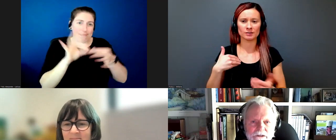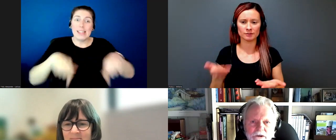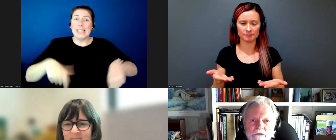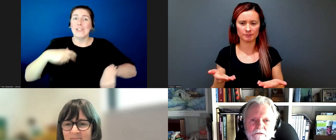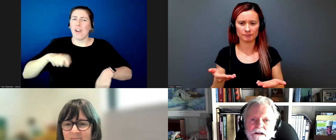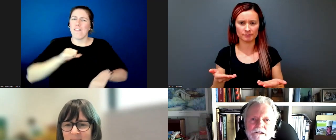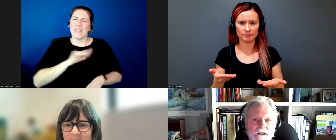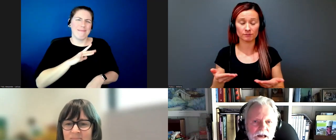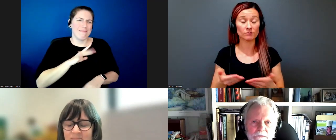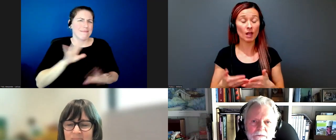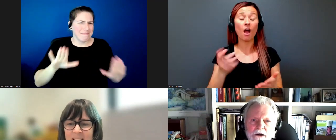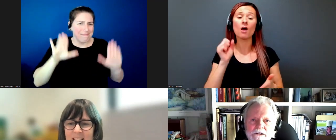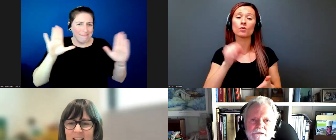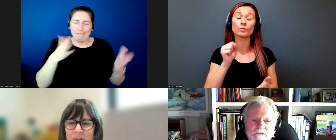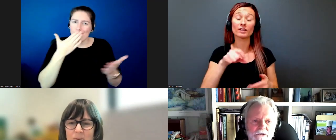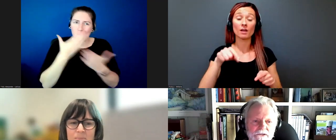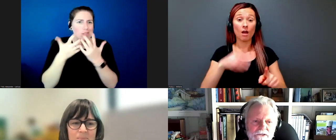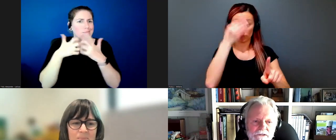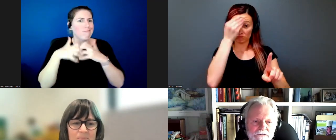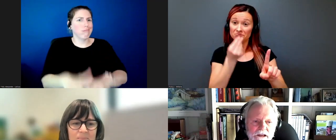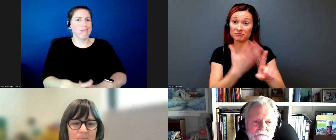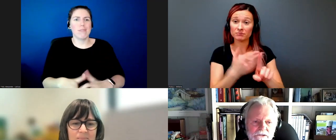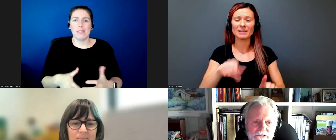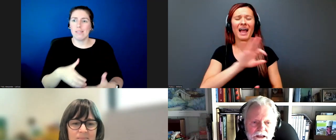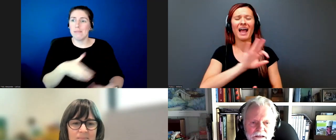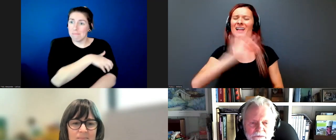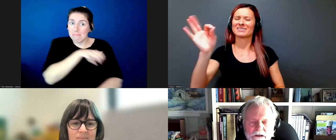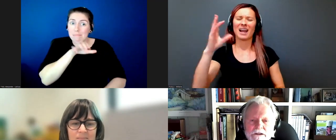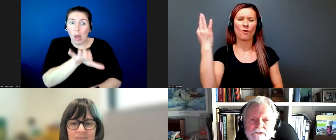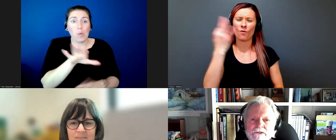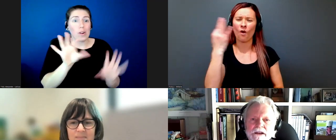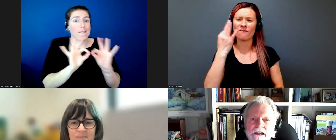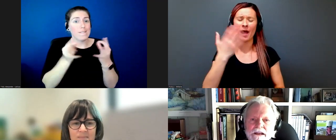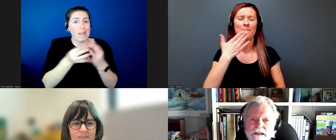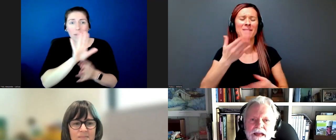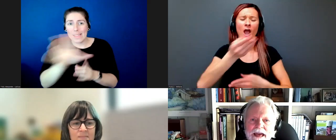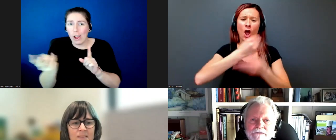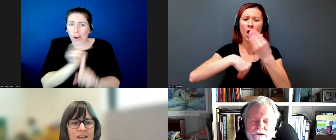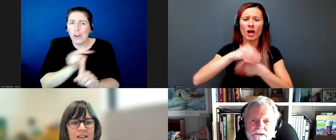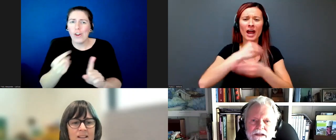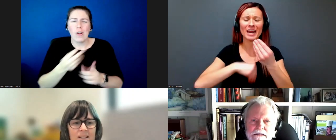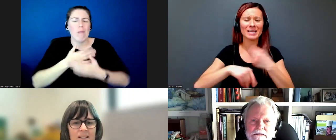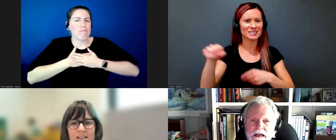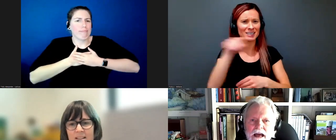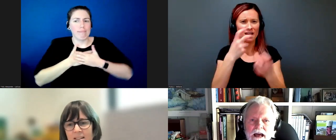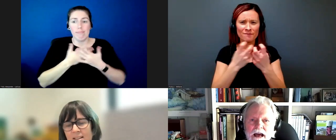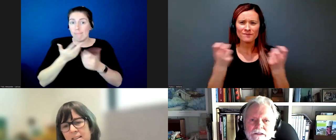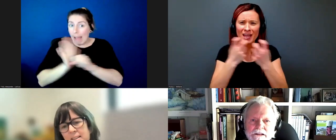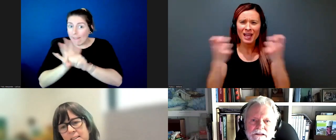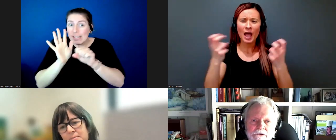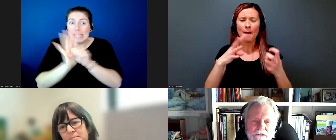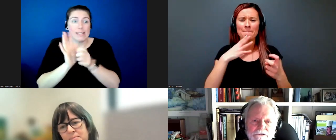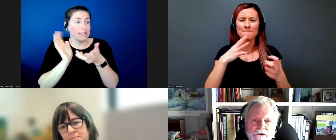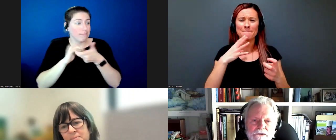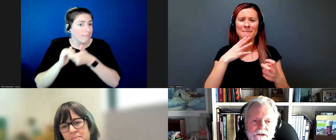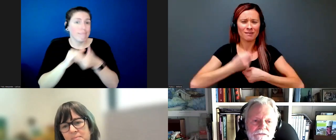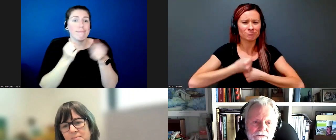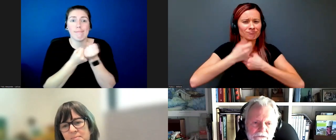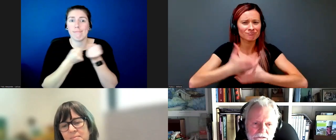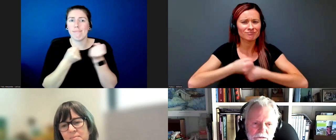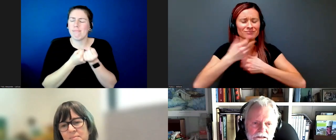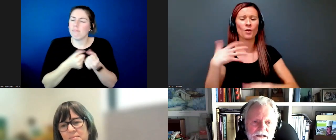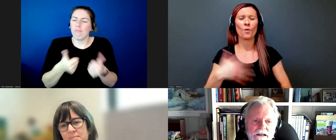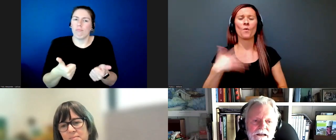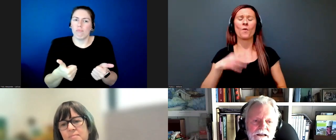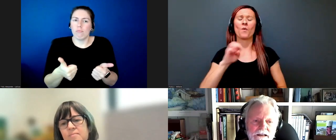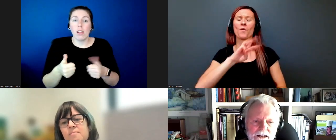Very well run. A lot of power of the voices of families and parents and advocates and allies. I think, with the focus on the federal